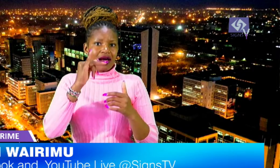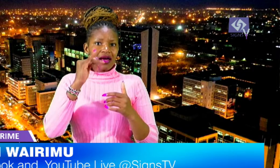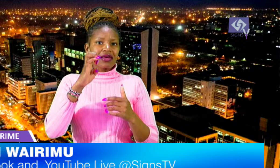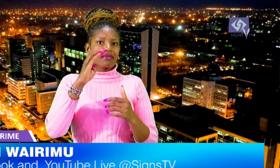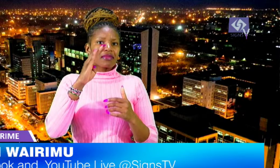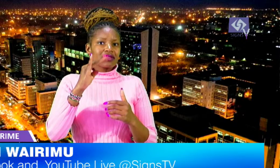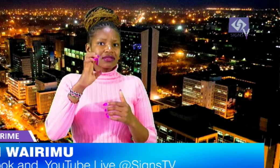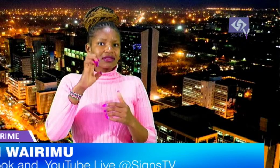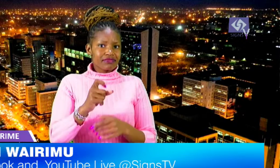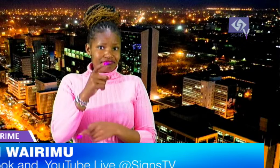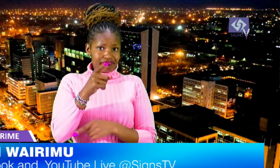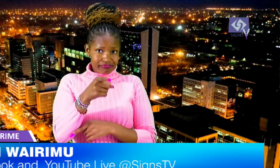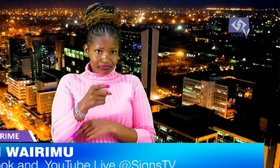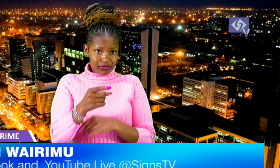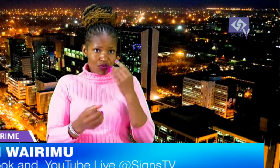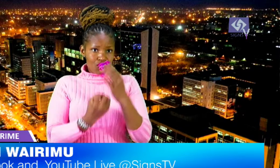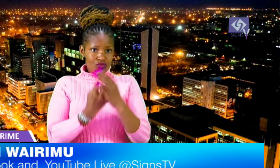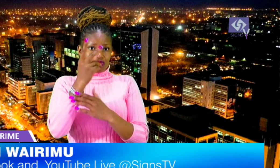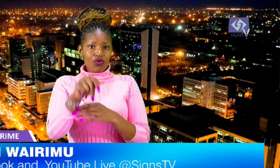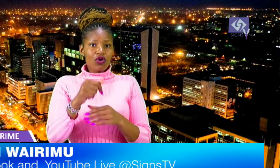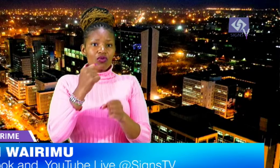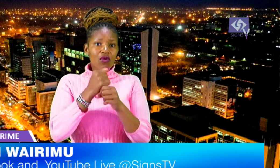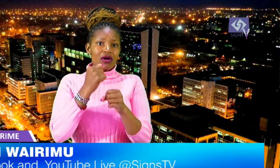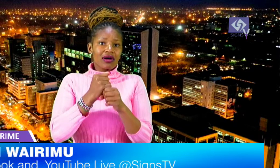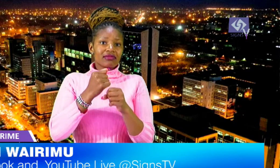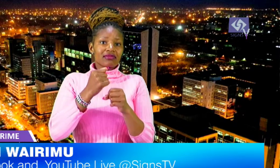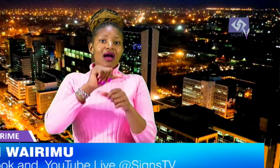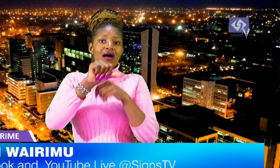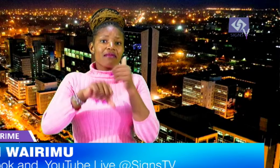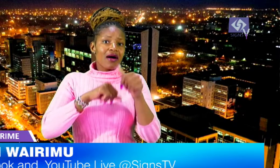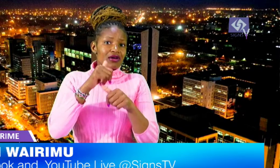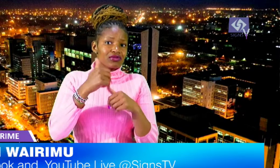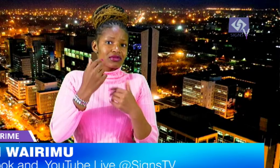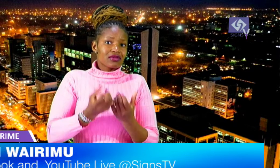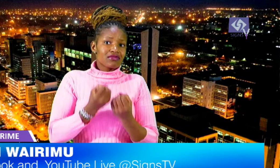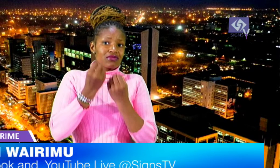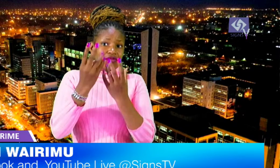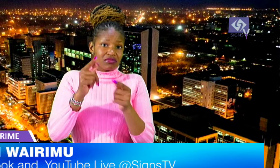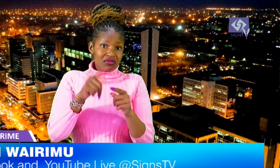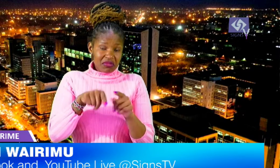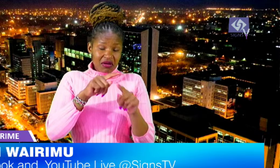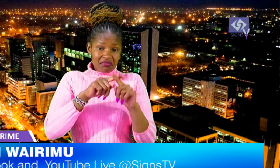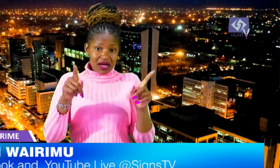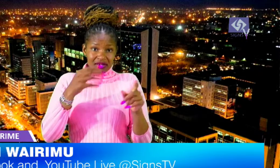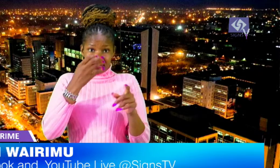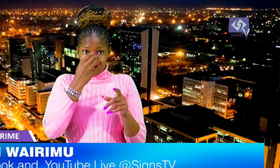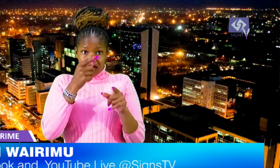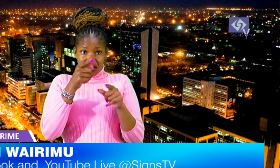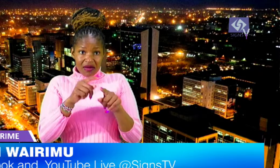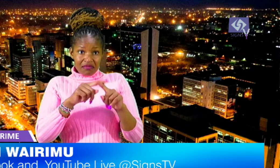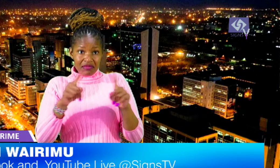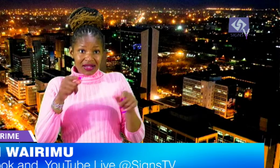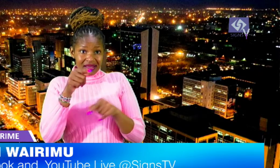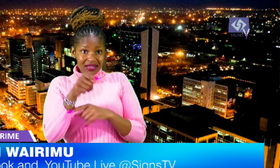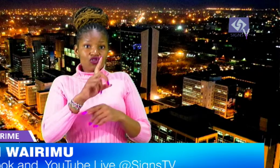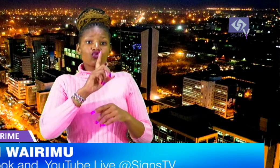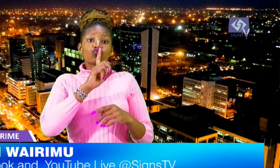Having participated in bipartisan negotiation during the national dialogue concerning the reconstruction of the IEBC,